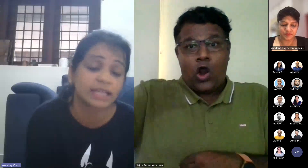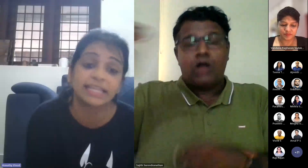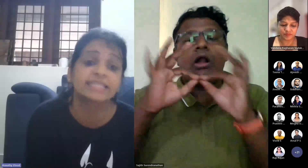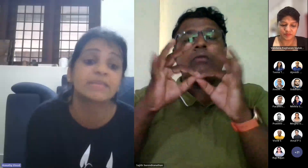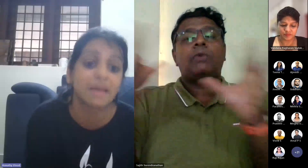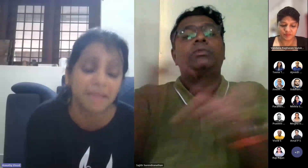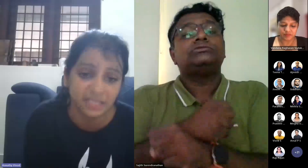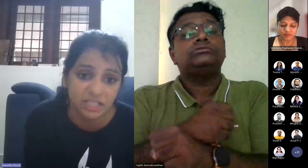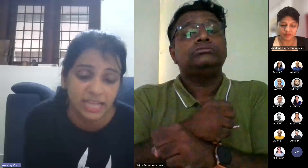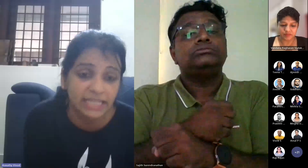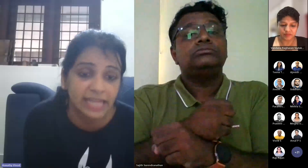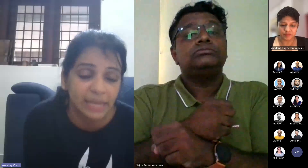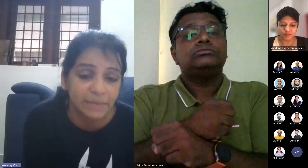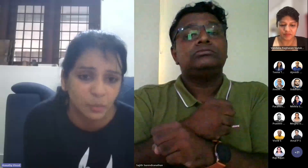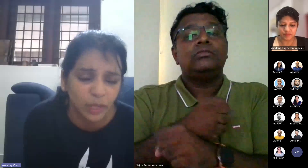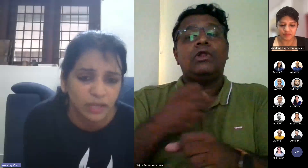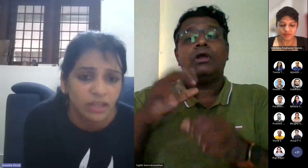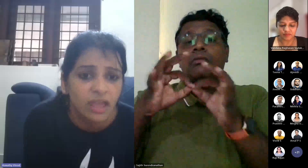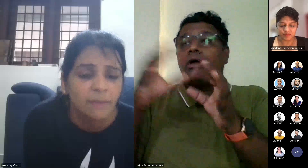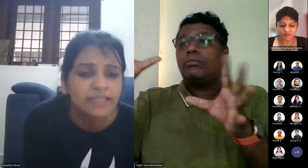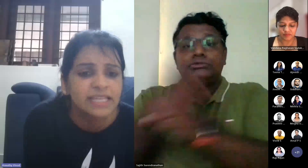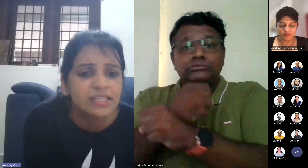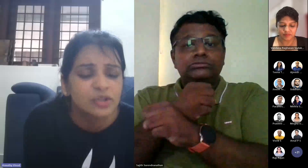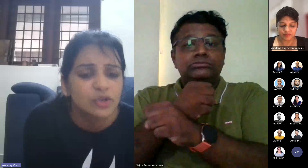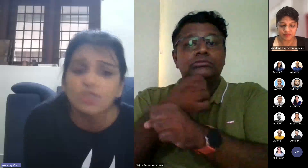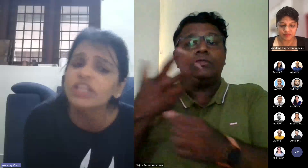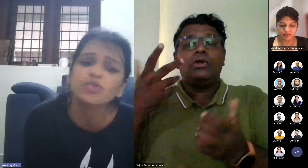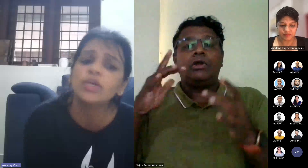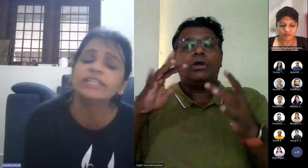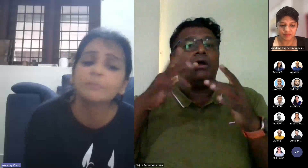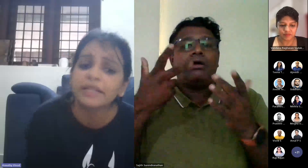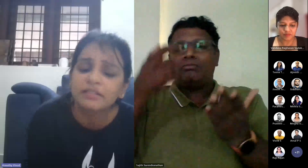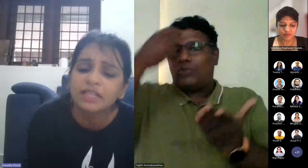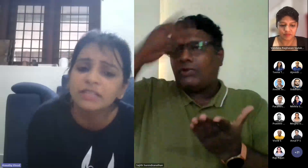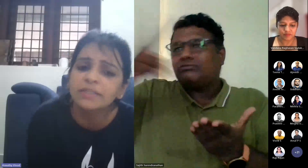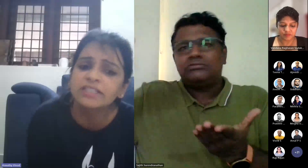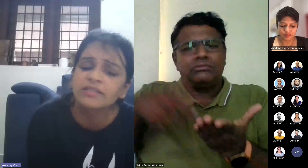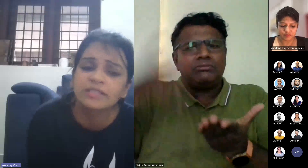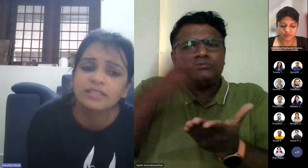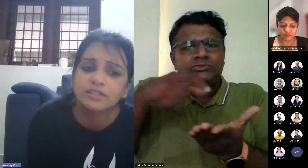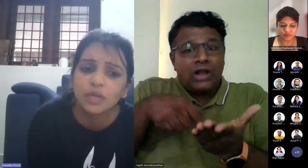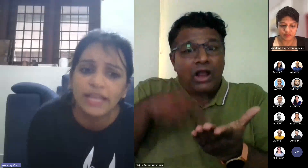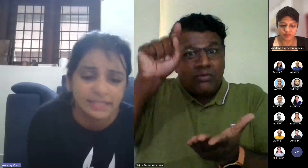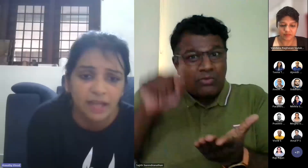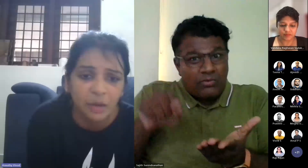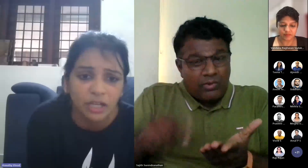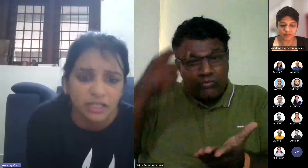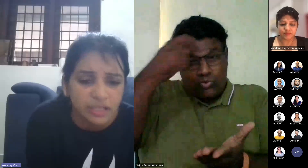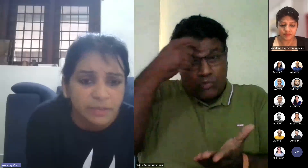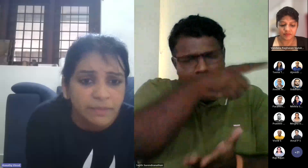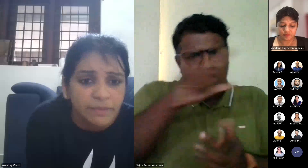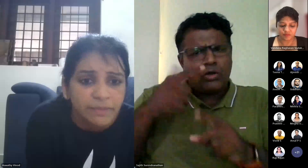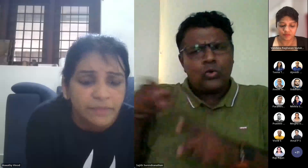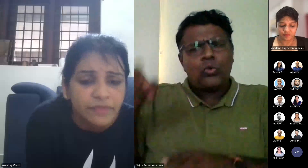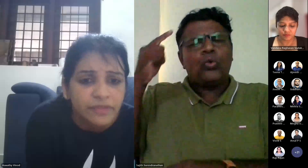box and then they see my message that I need help somewhere, but these solutions, or there's no interpreter services is so less in our